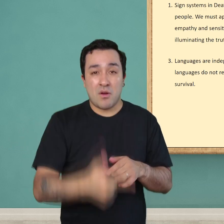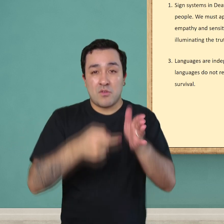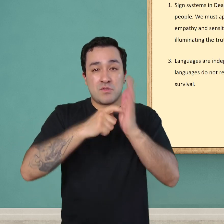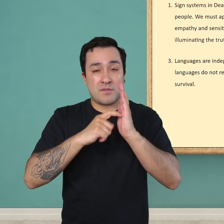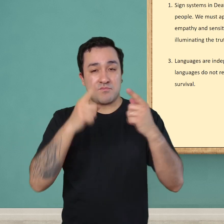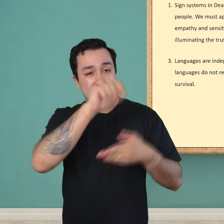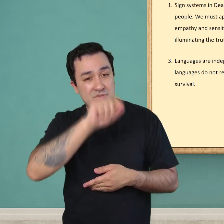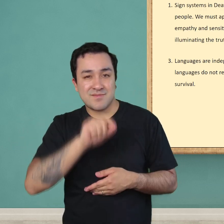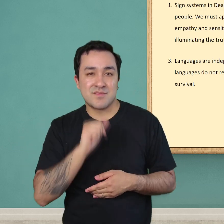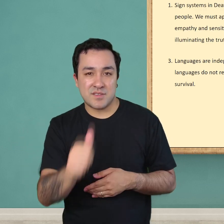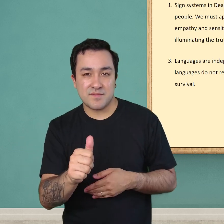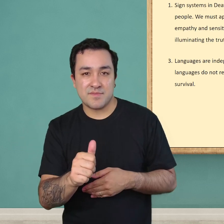natural languages.